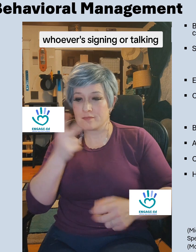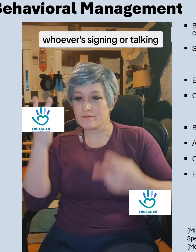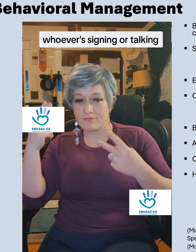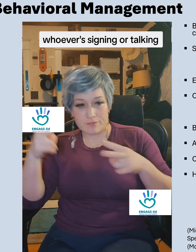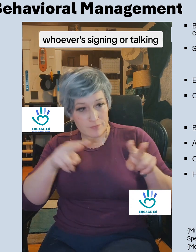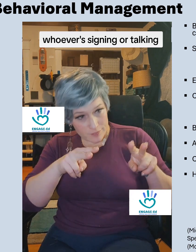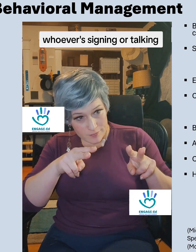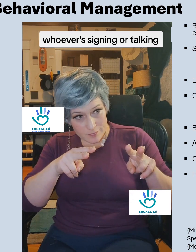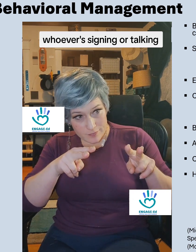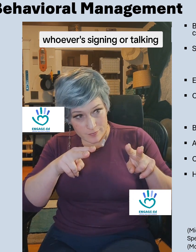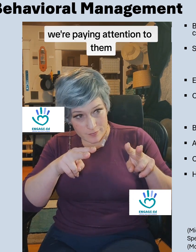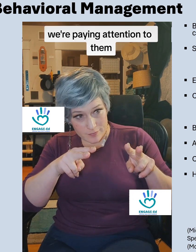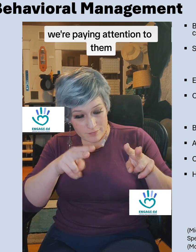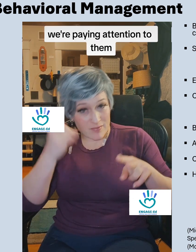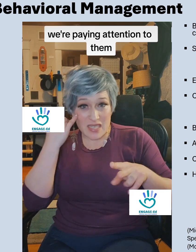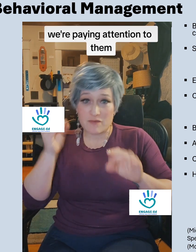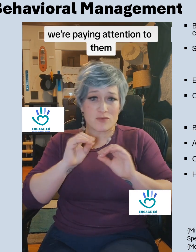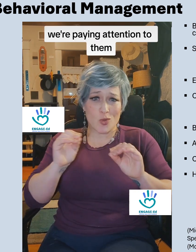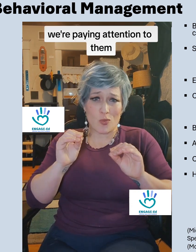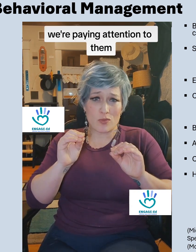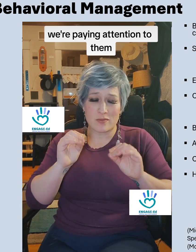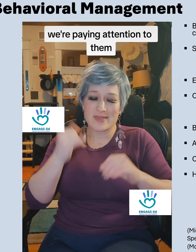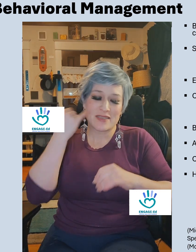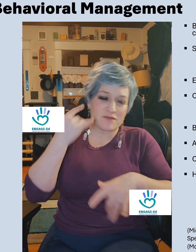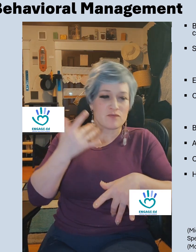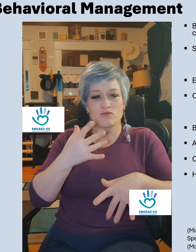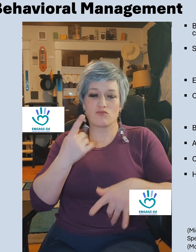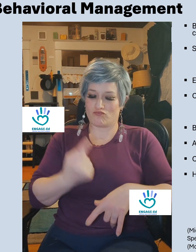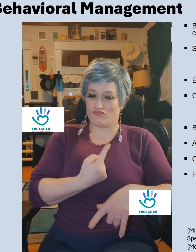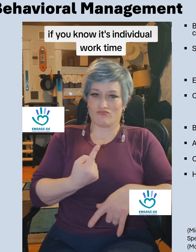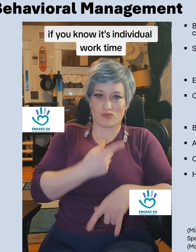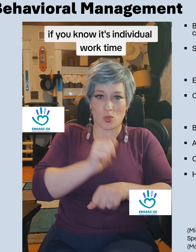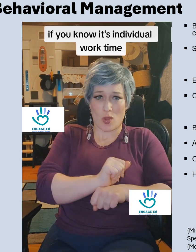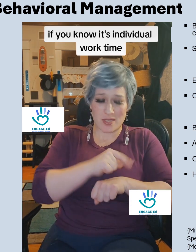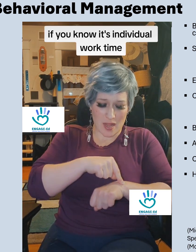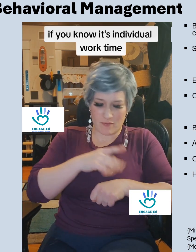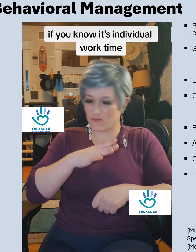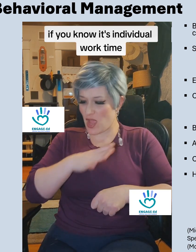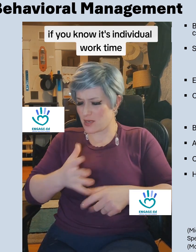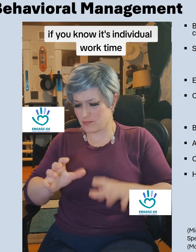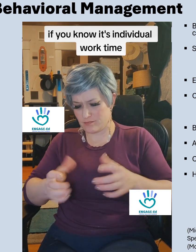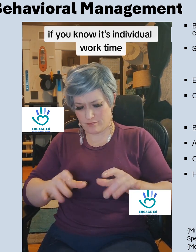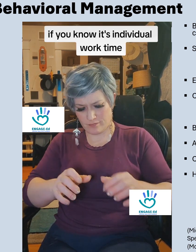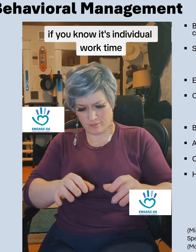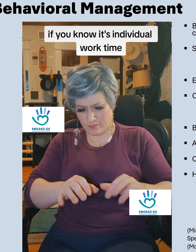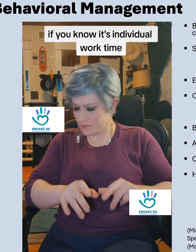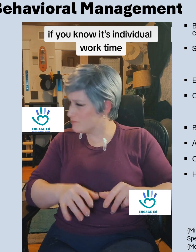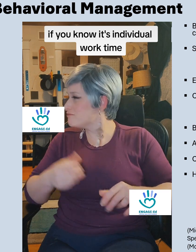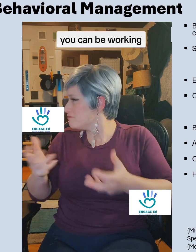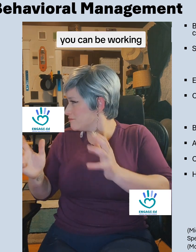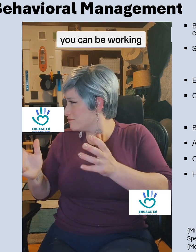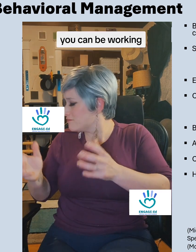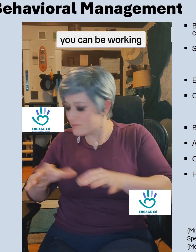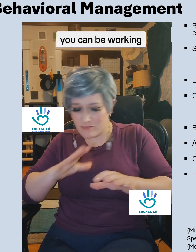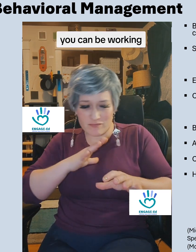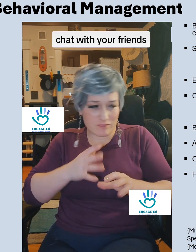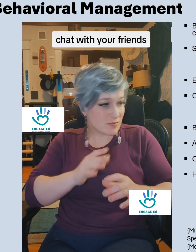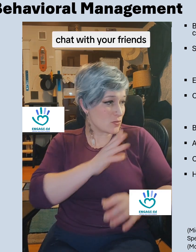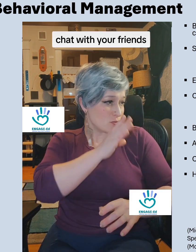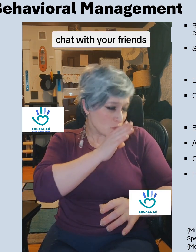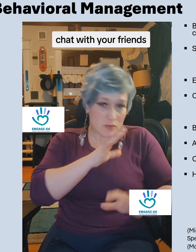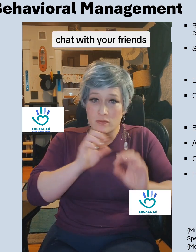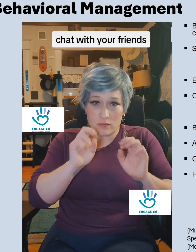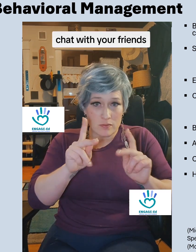whoever's signing or talking, we're paying attention to them. If, it's individual work time, you can be working, chat